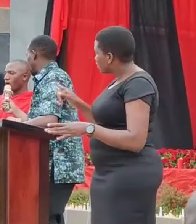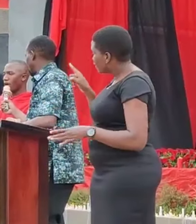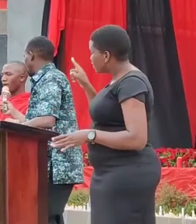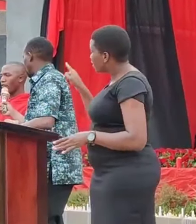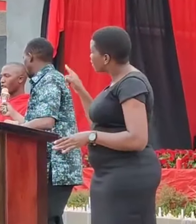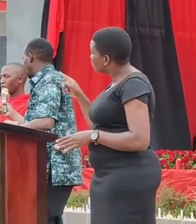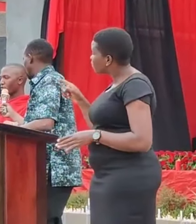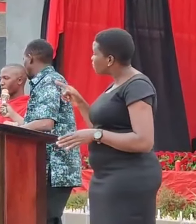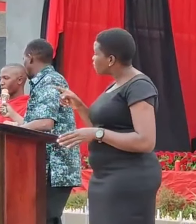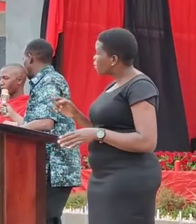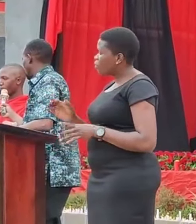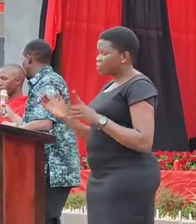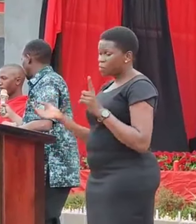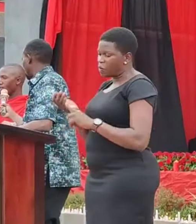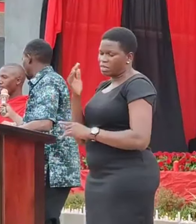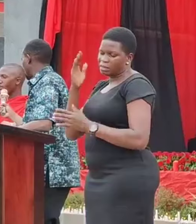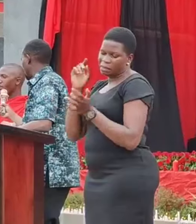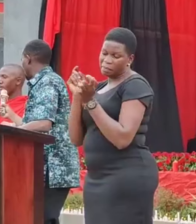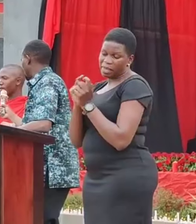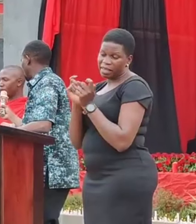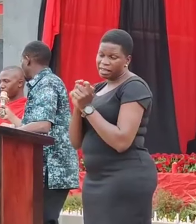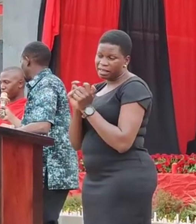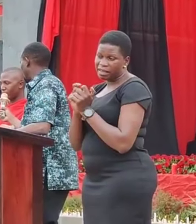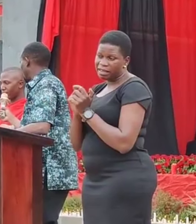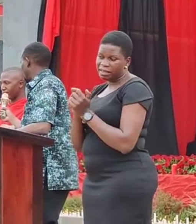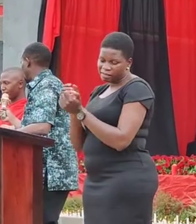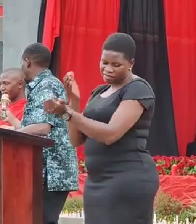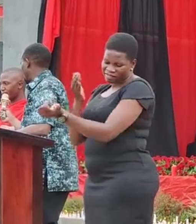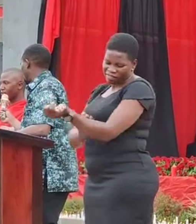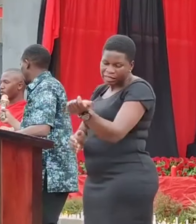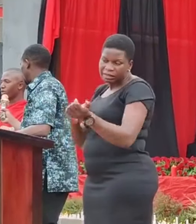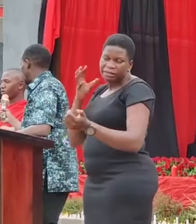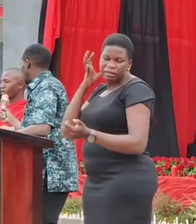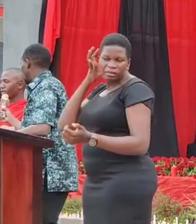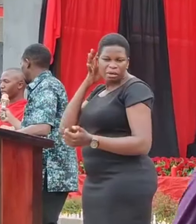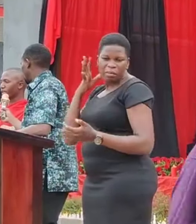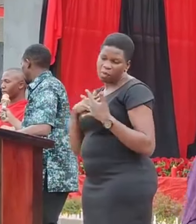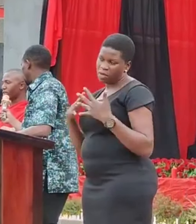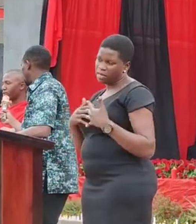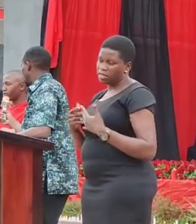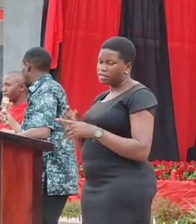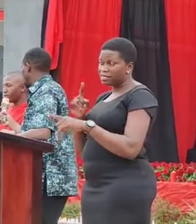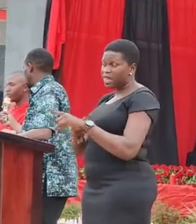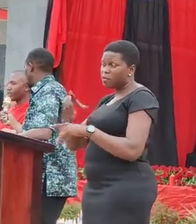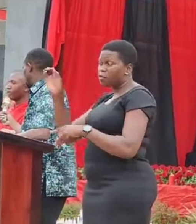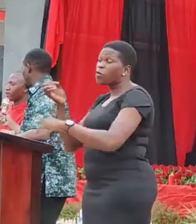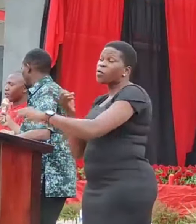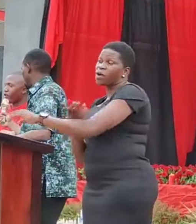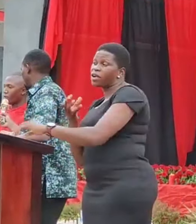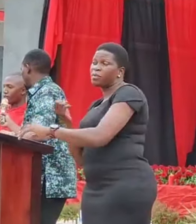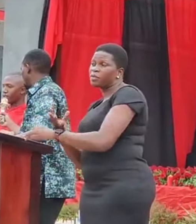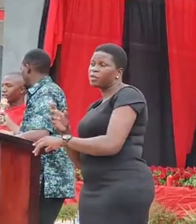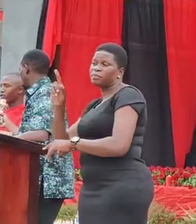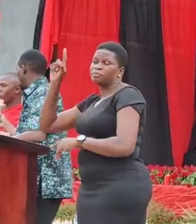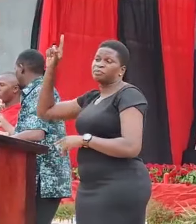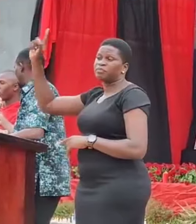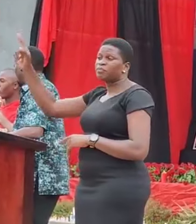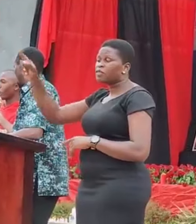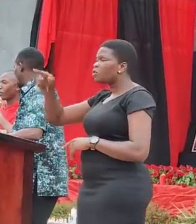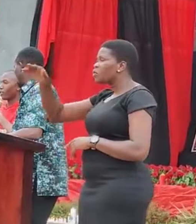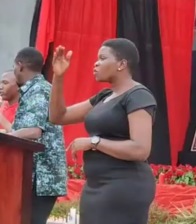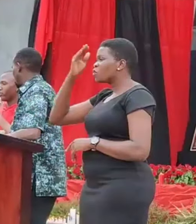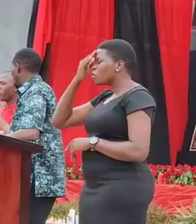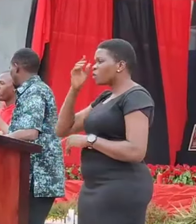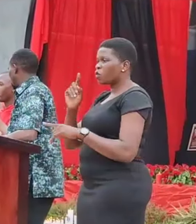nyokwabo abaakuna olulumi nabakuzima bali tugenda kamuli nokumanyi